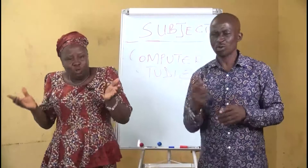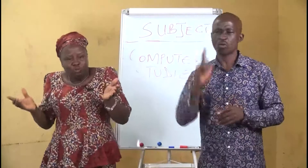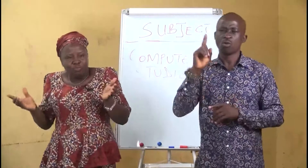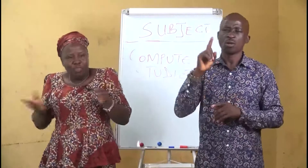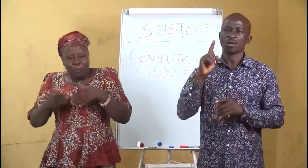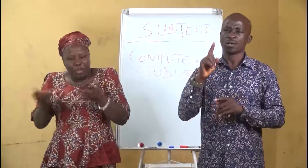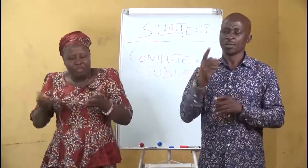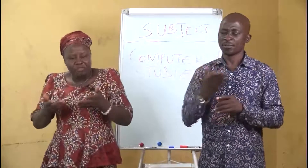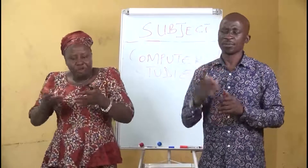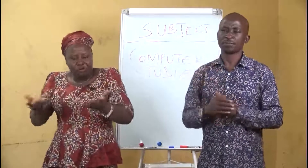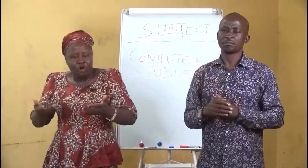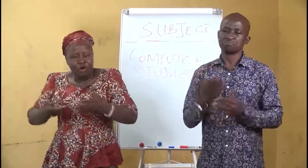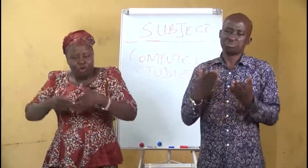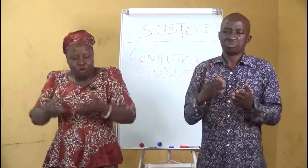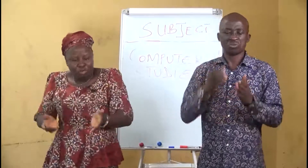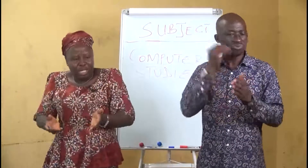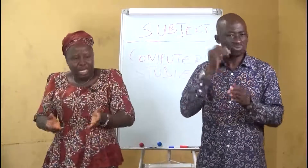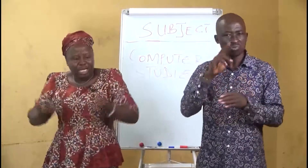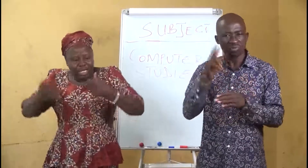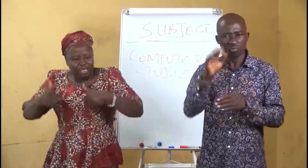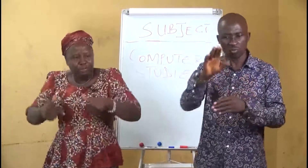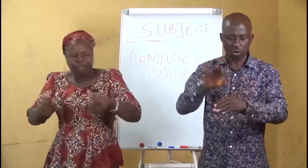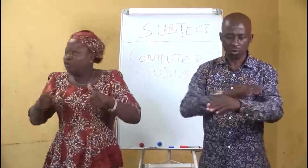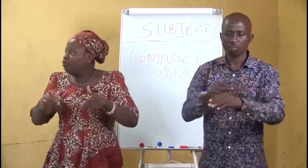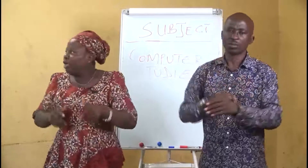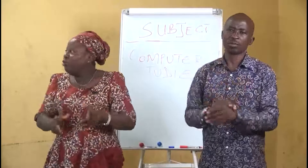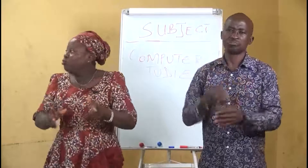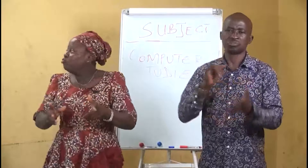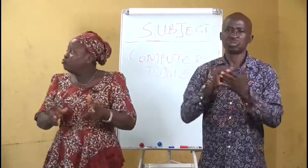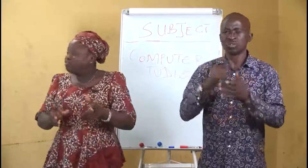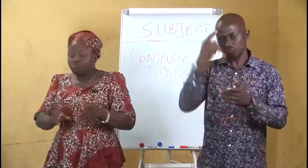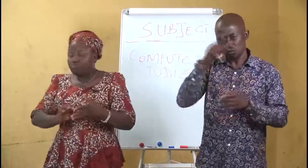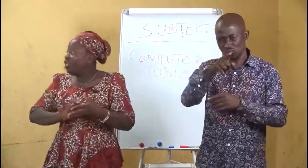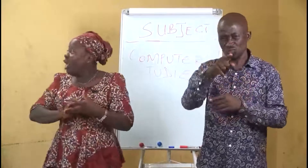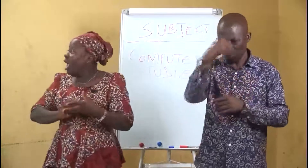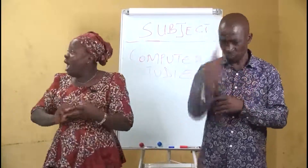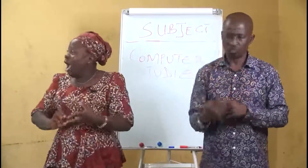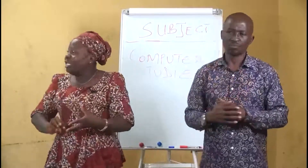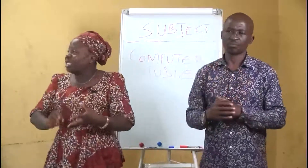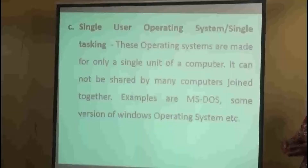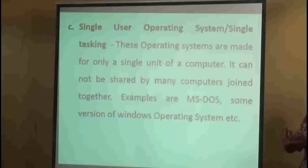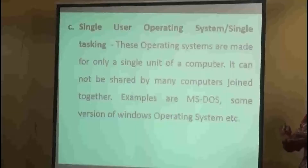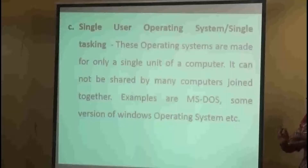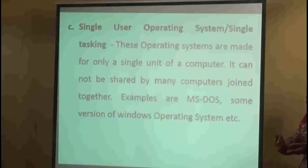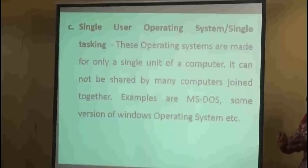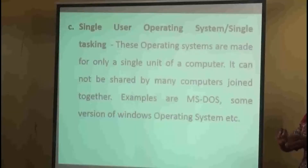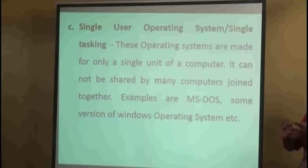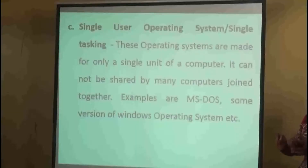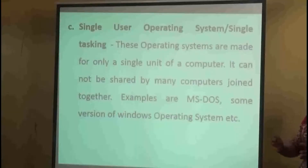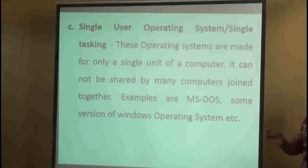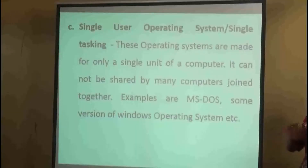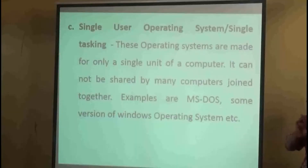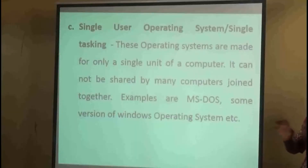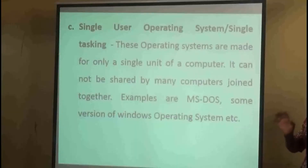you are at home, making use of your computer. It's meant for you alone. And it cannot be